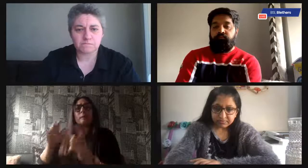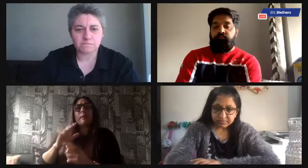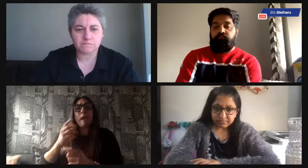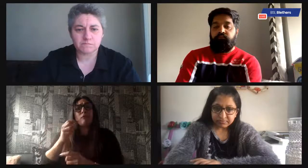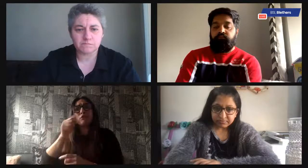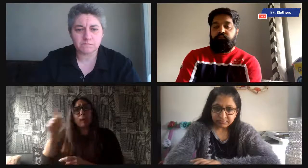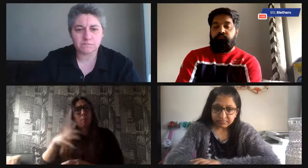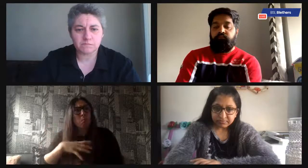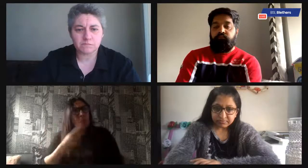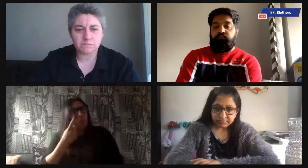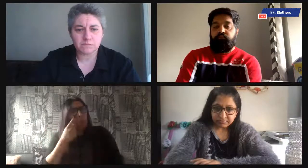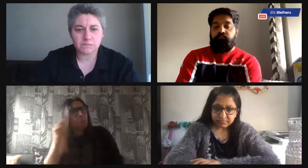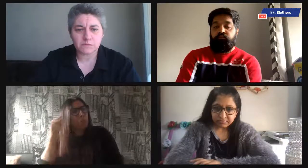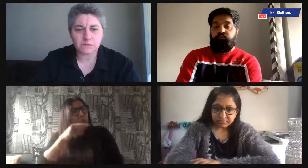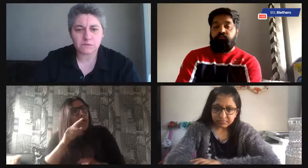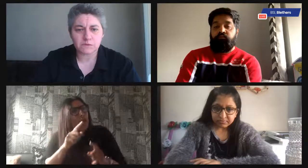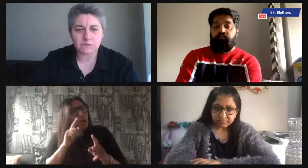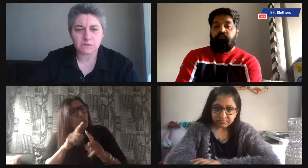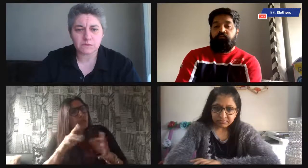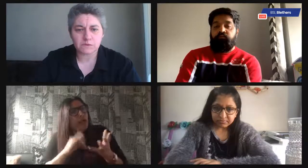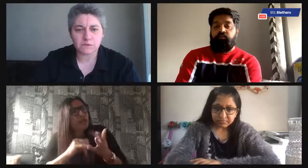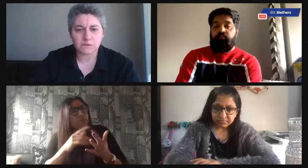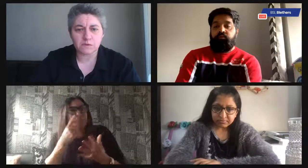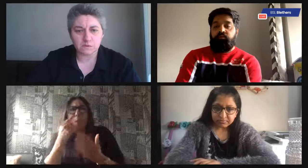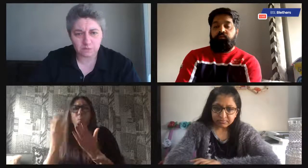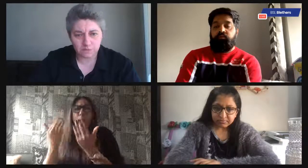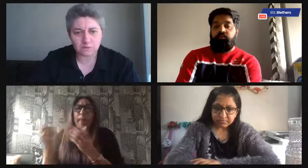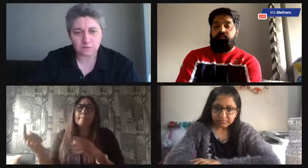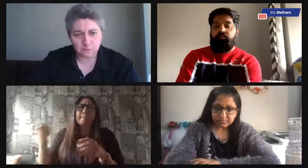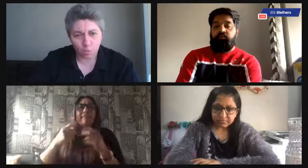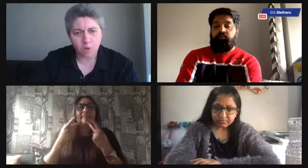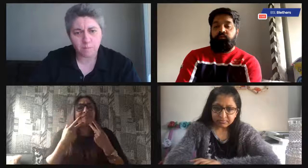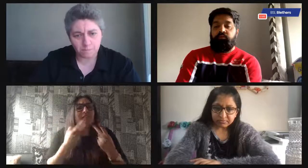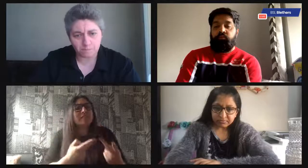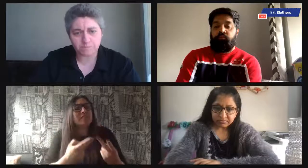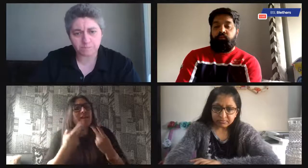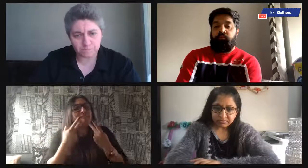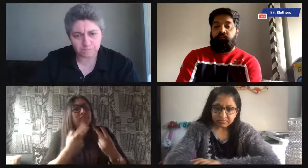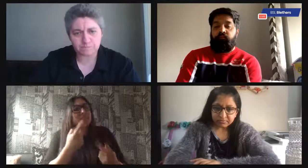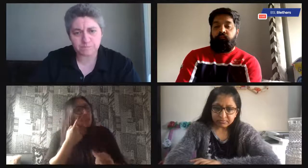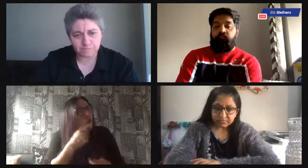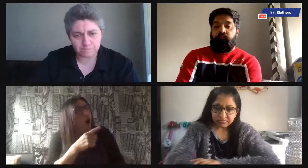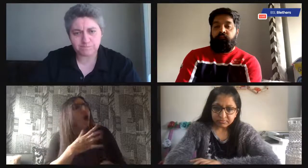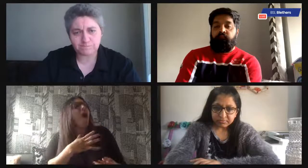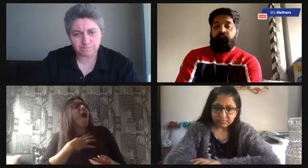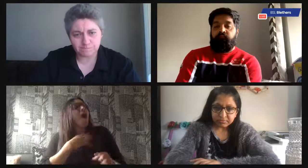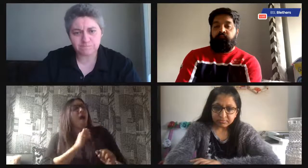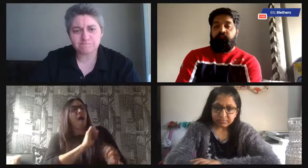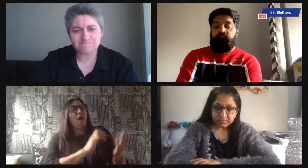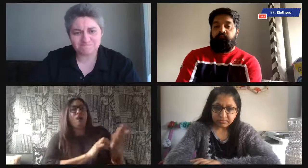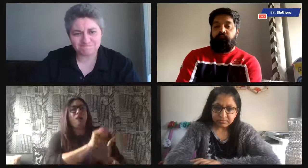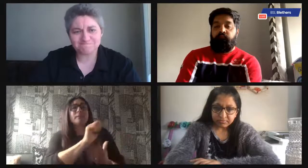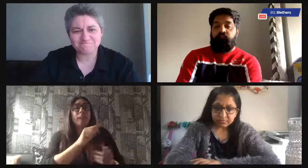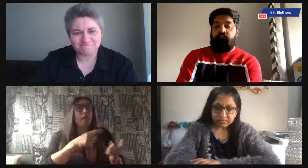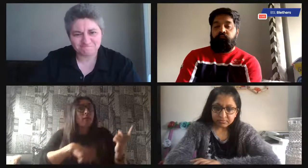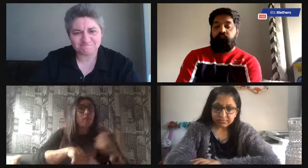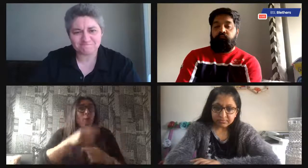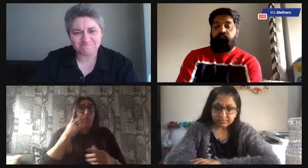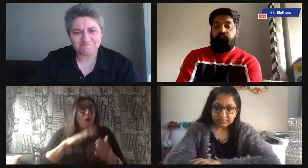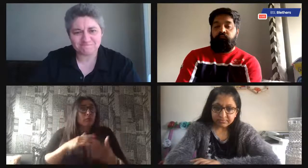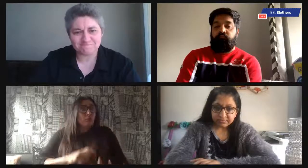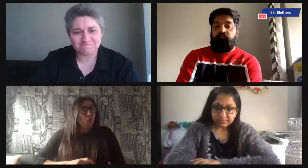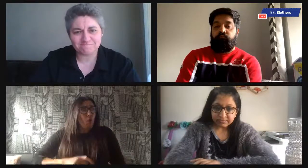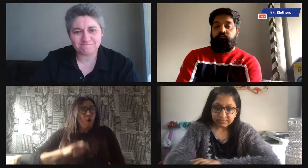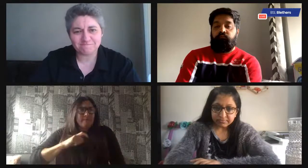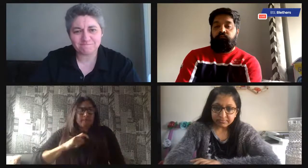to us. You know, we have connections with other deaf communities, and maybe sometimes you might